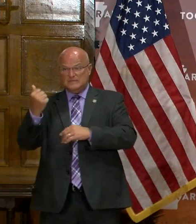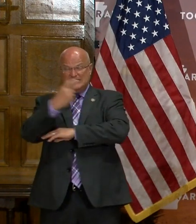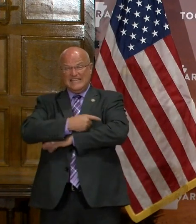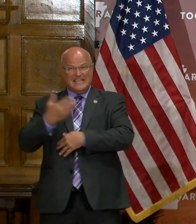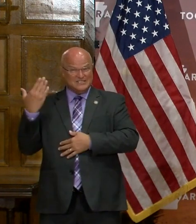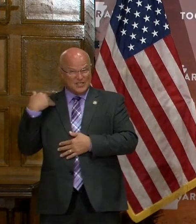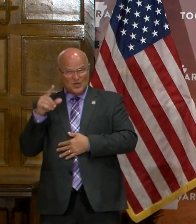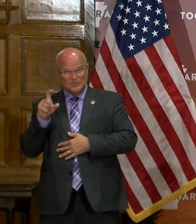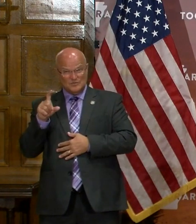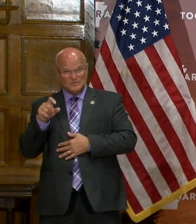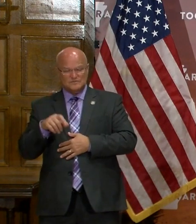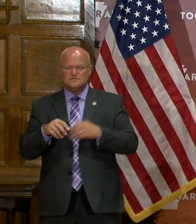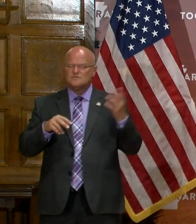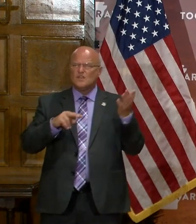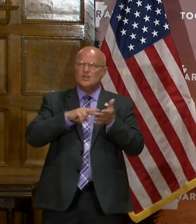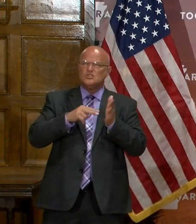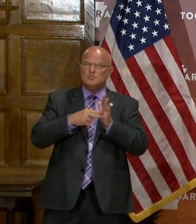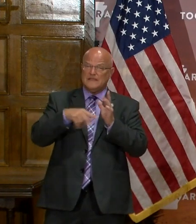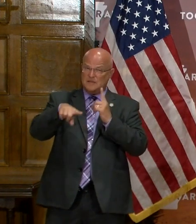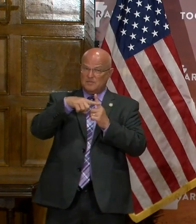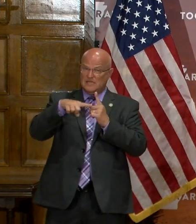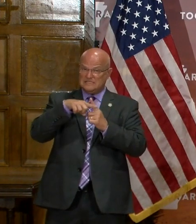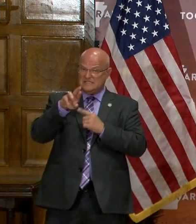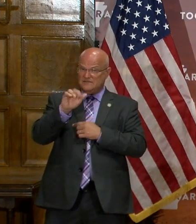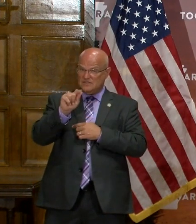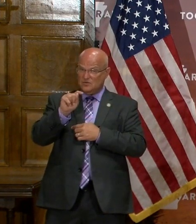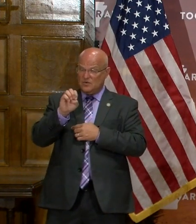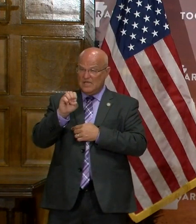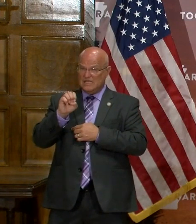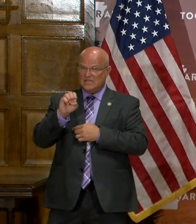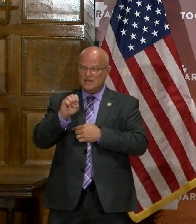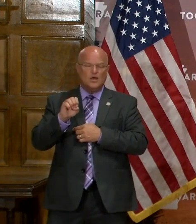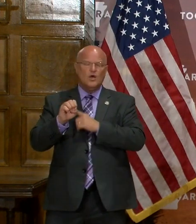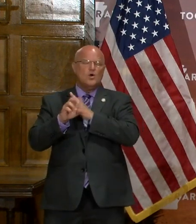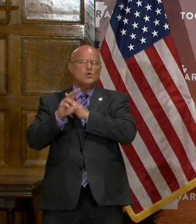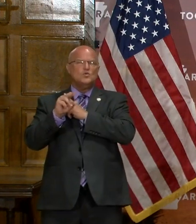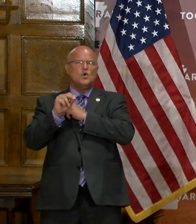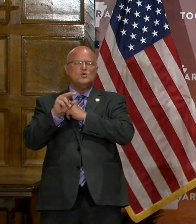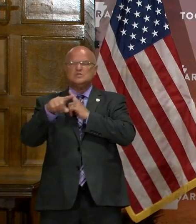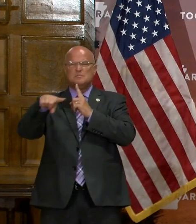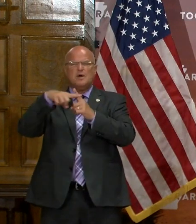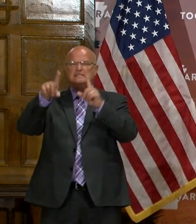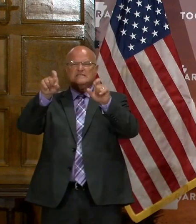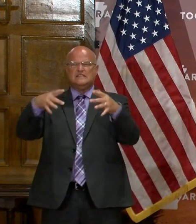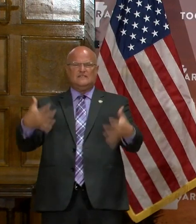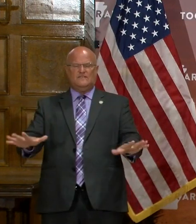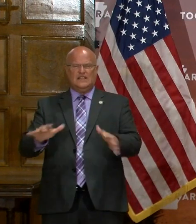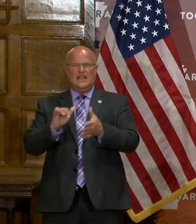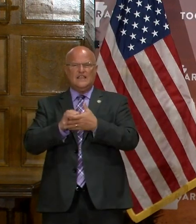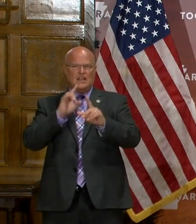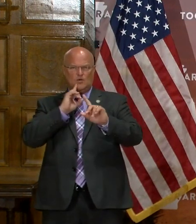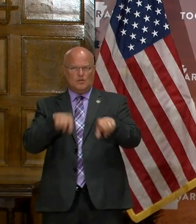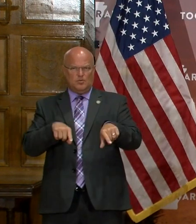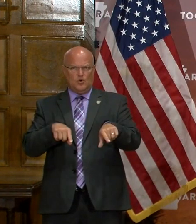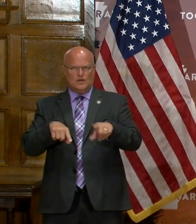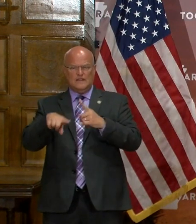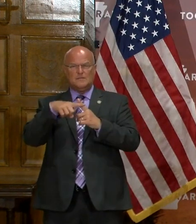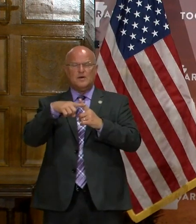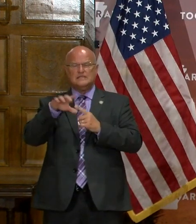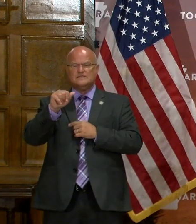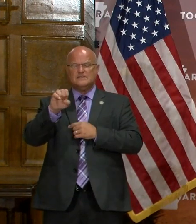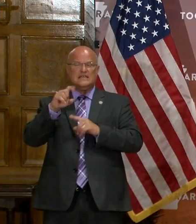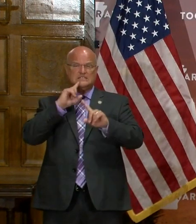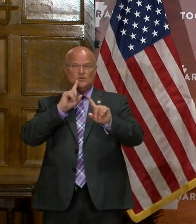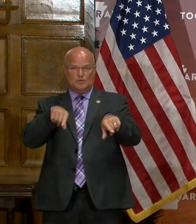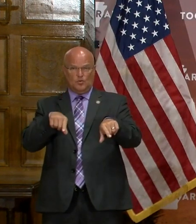days ago? Are you talking about the positivity rate? No, just the positive tests that are reported, the positive cases